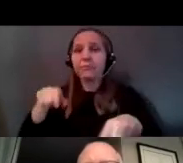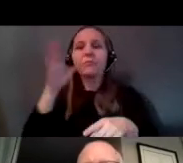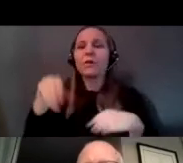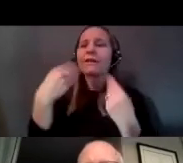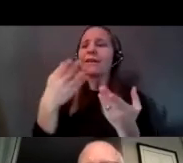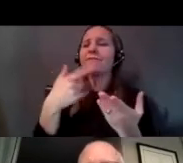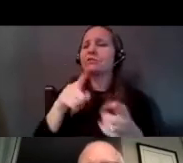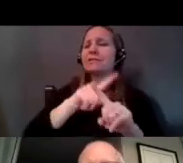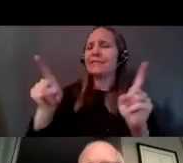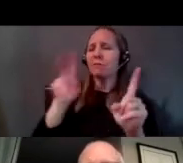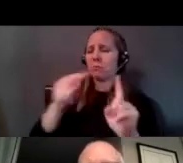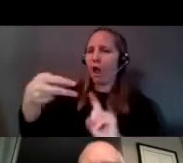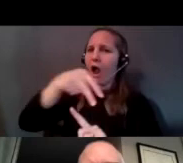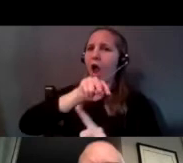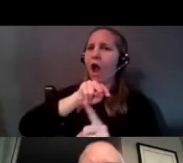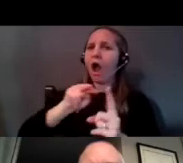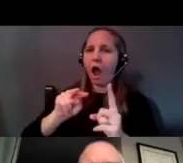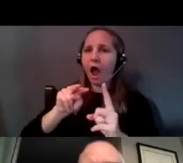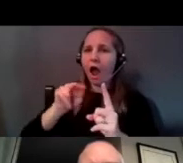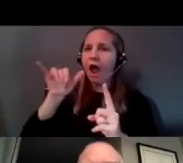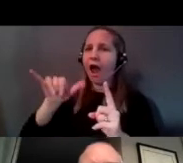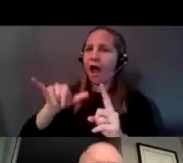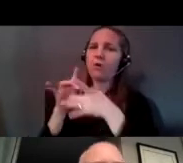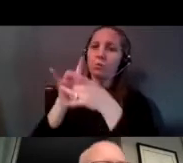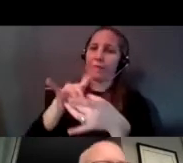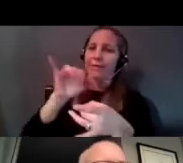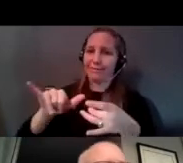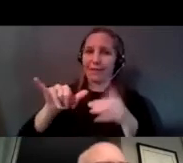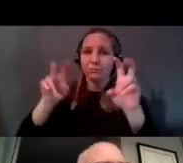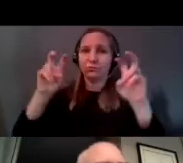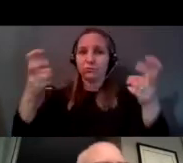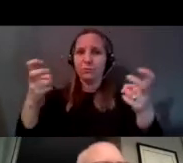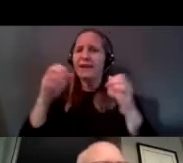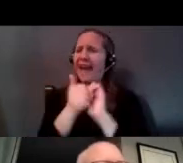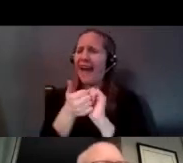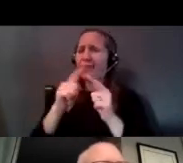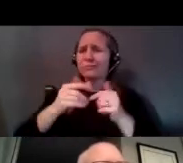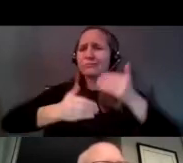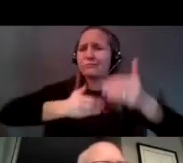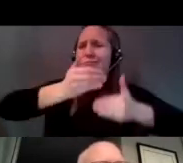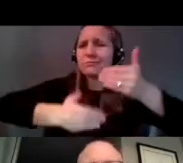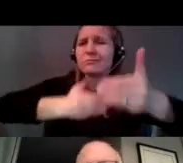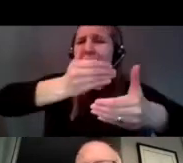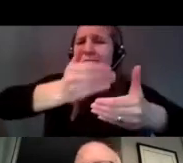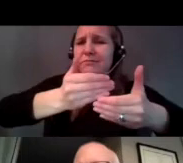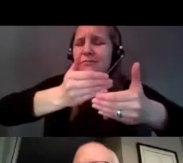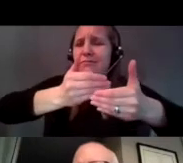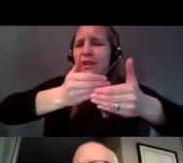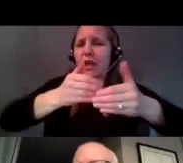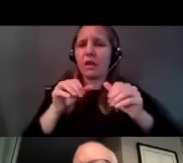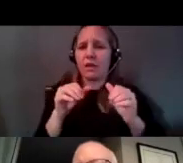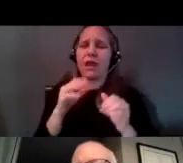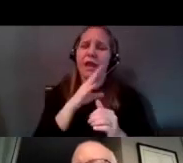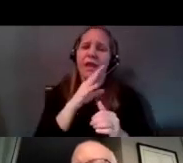a number of different perspectives on that topic and how we might advance sort of the shaping of a dynamic